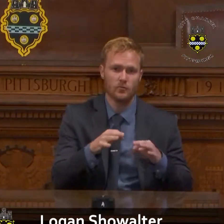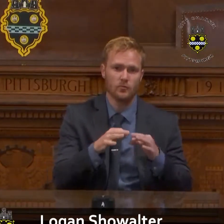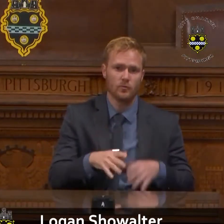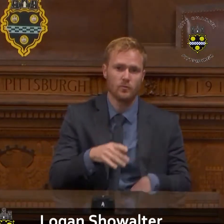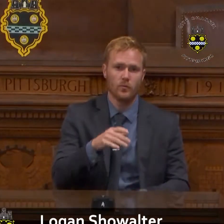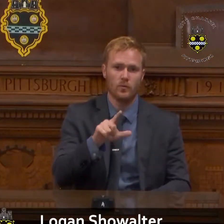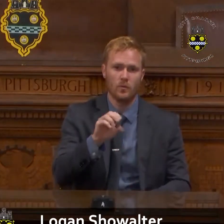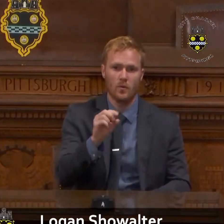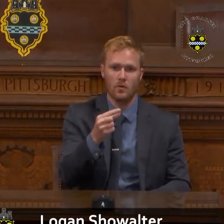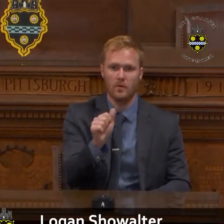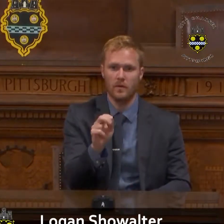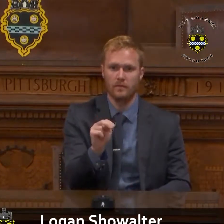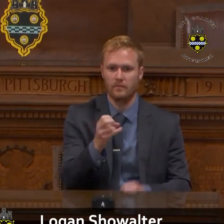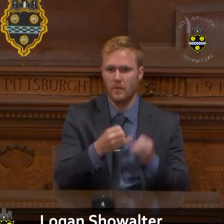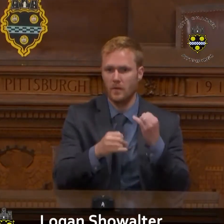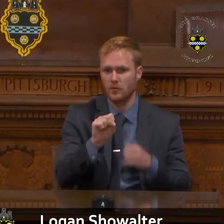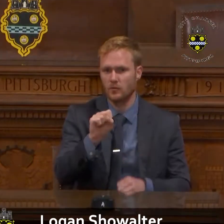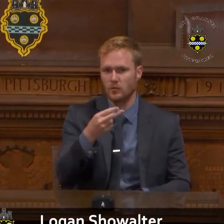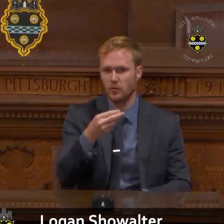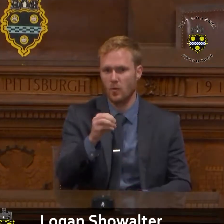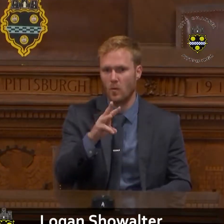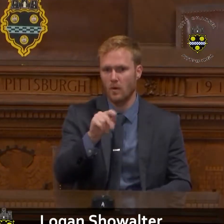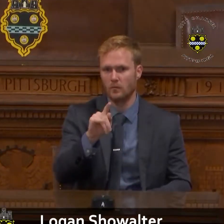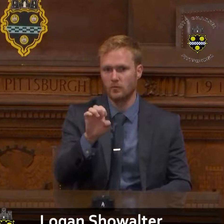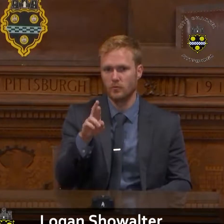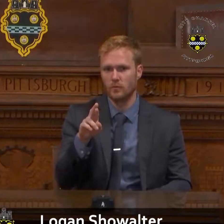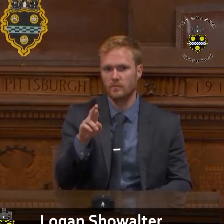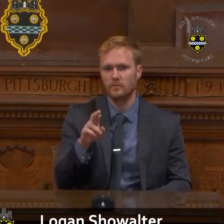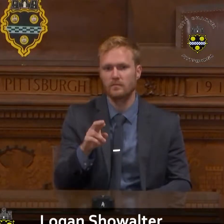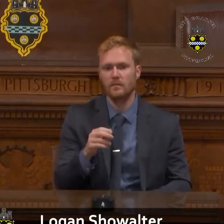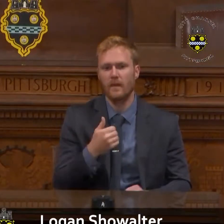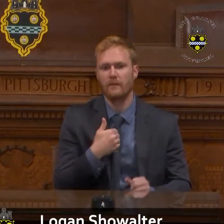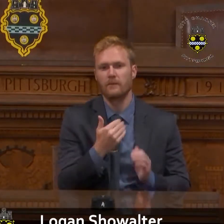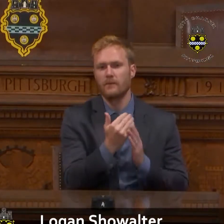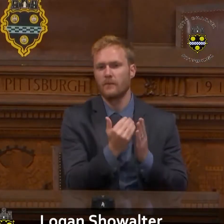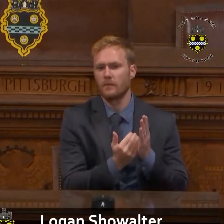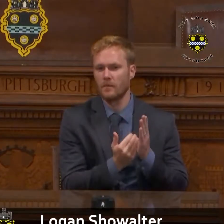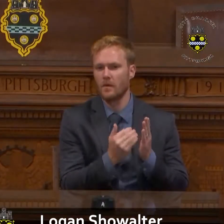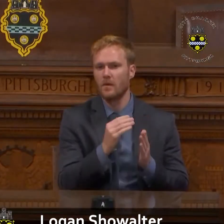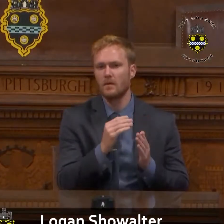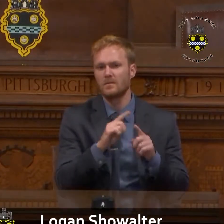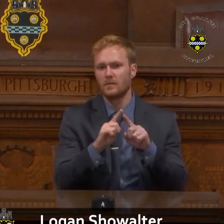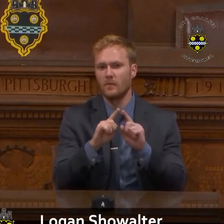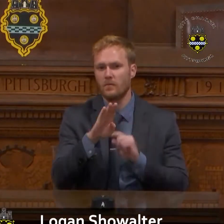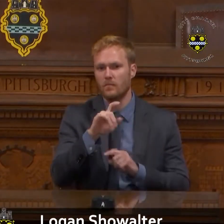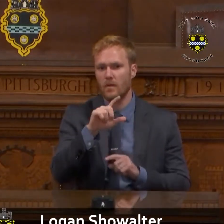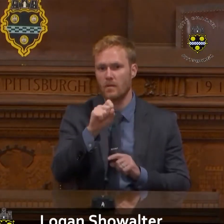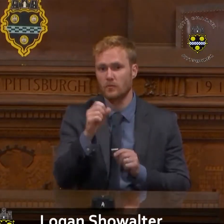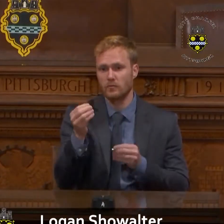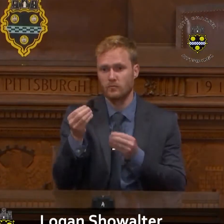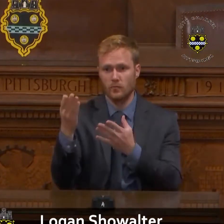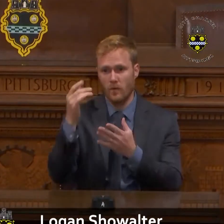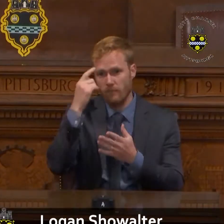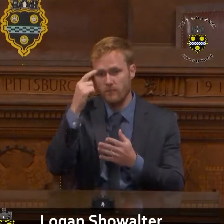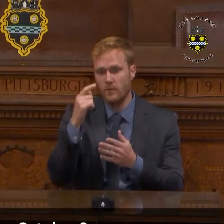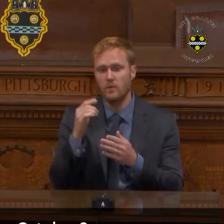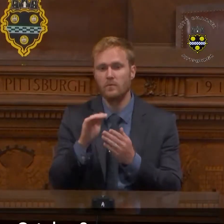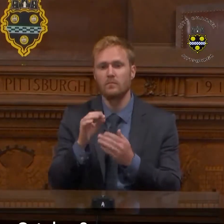Logan Showalter. The following is a list of legislation to be introduced by Pittsburgh City